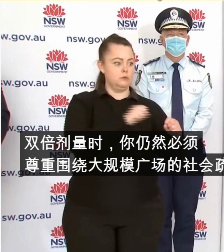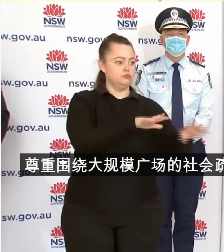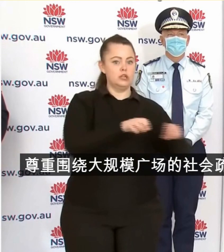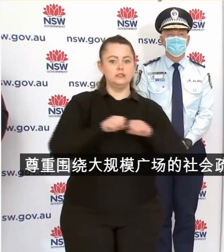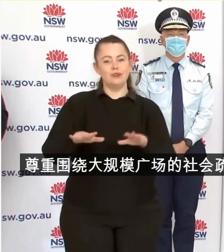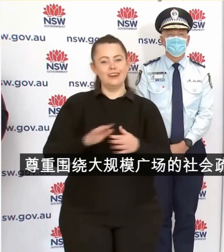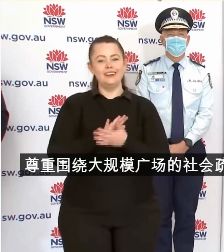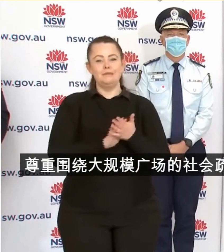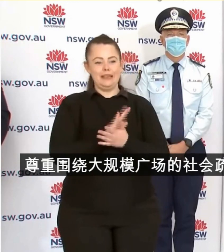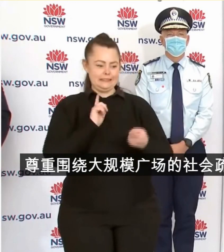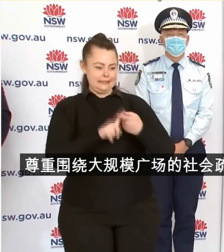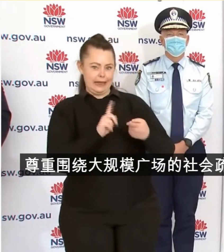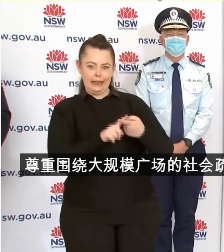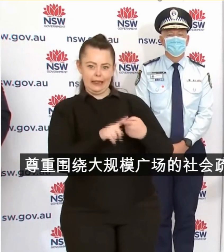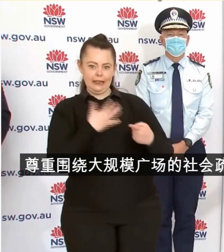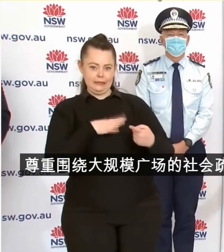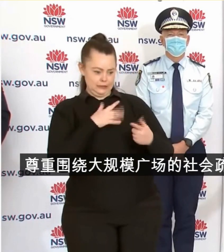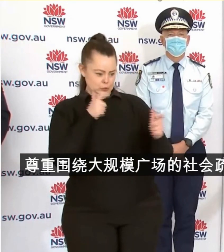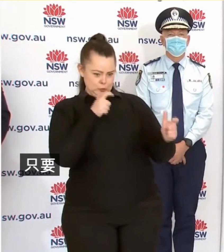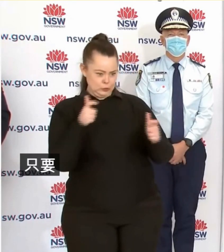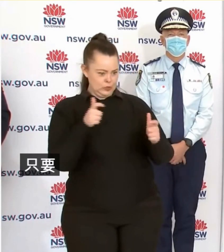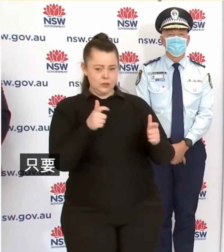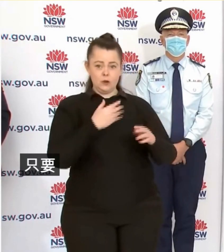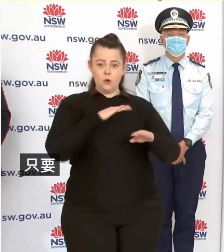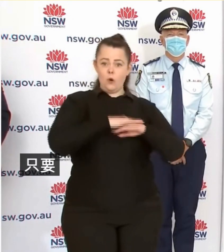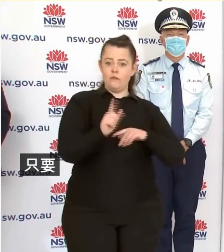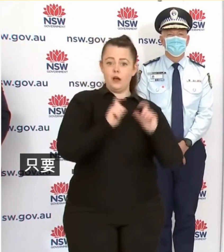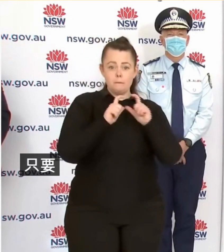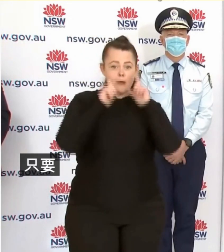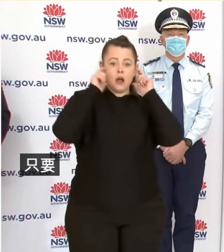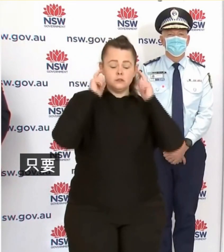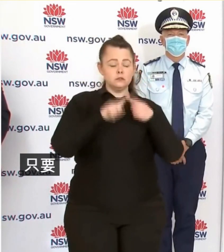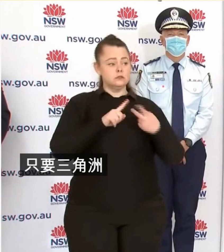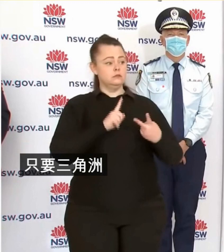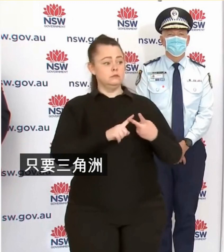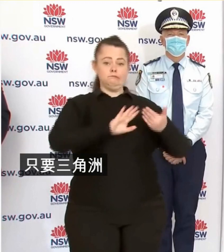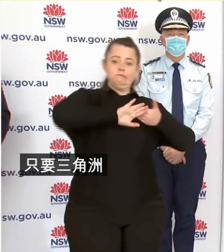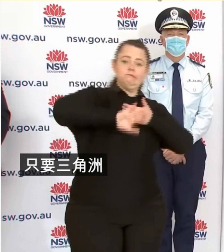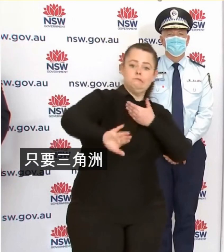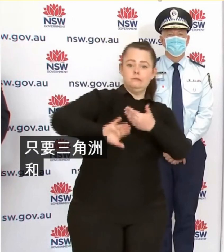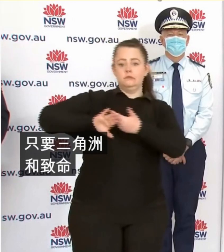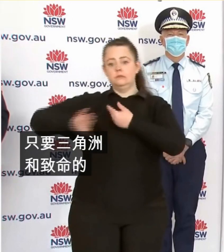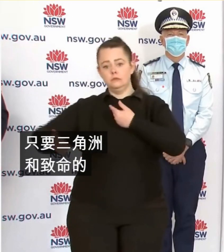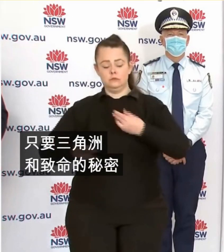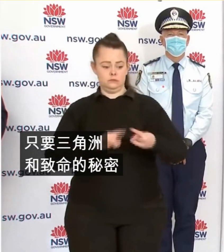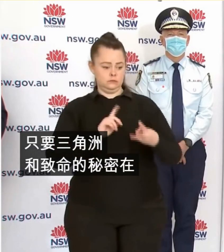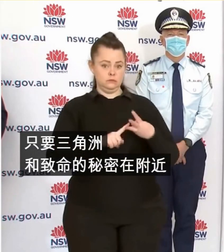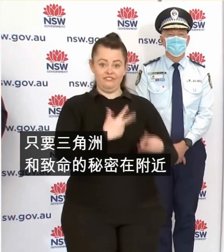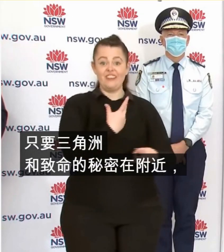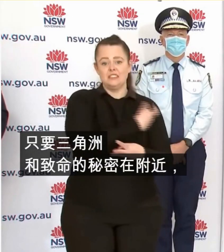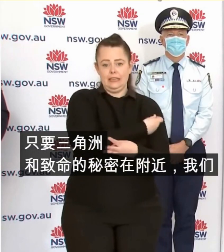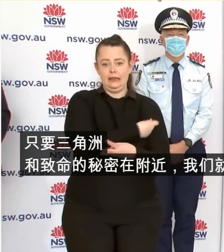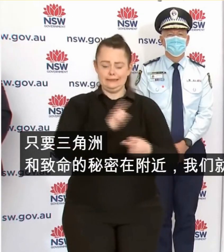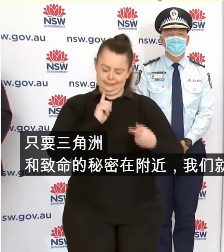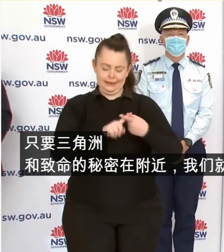that exist around vaccinations, around social distancing, around mask wearing. So long as Delta and